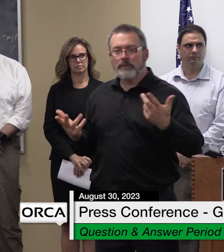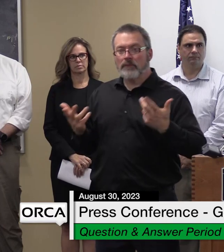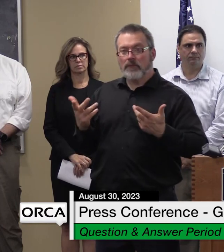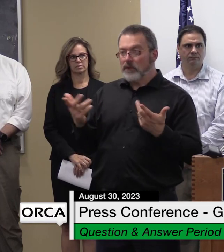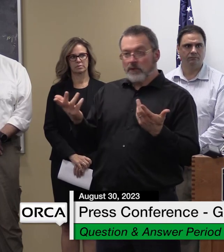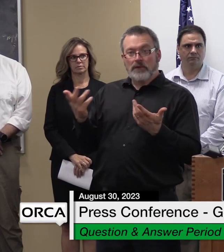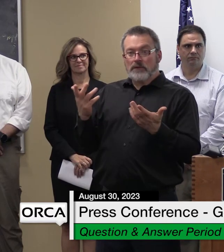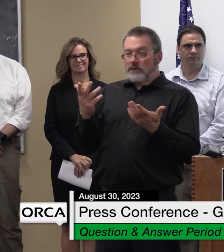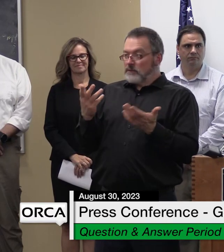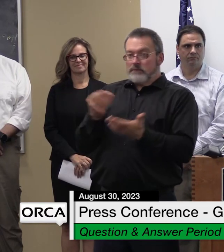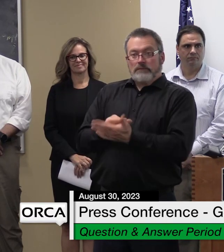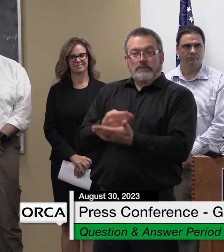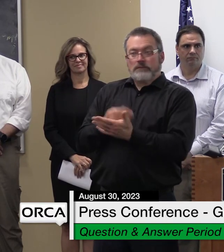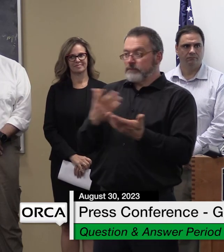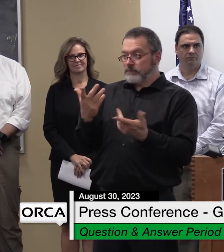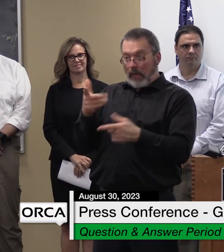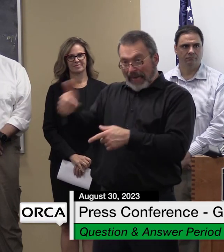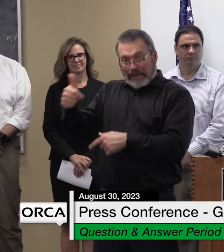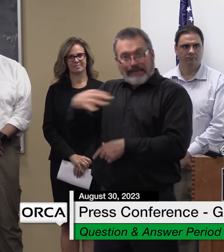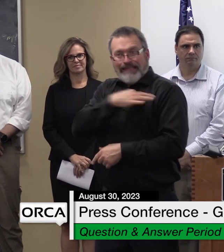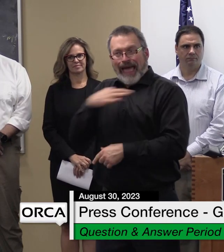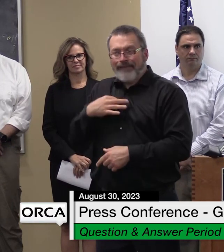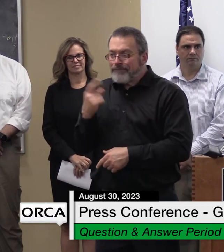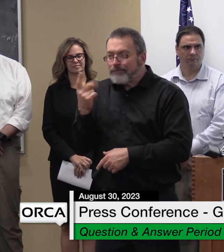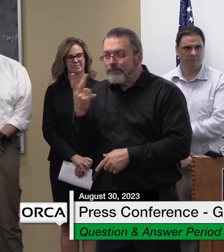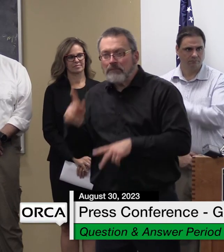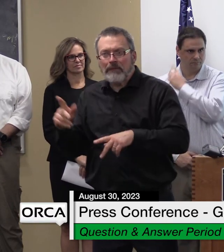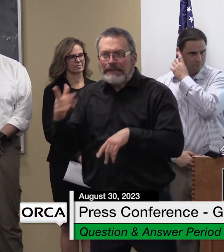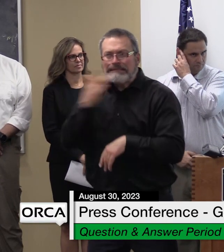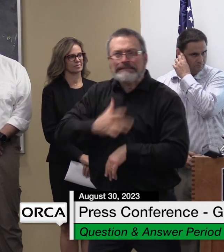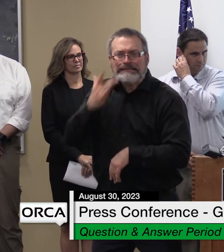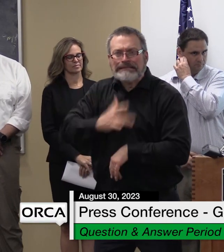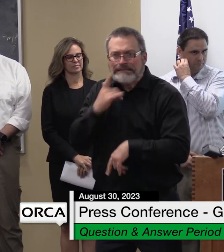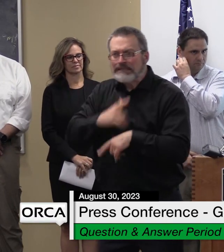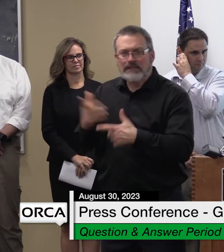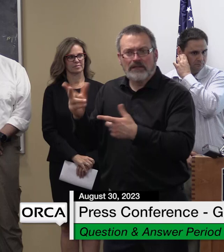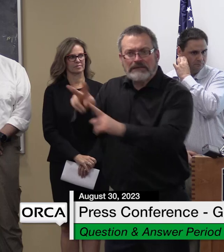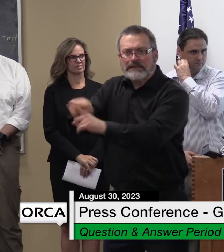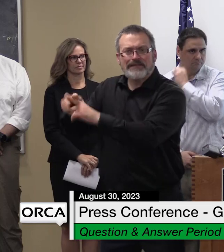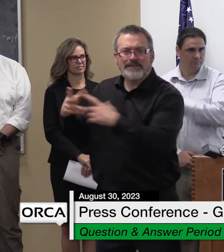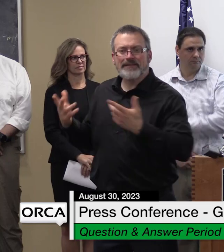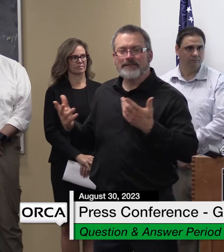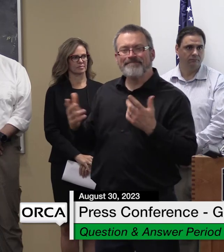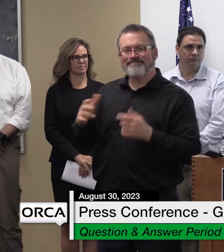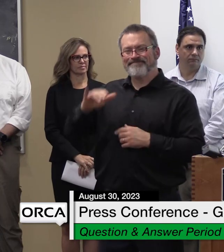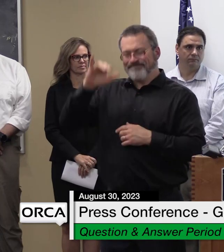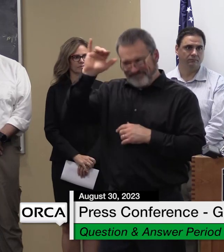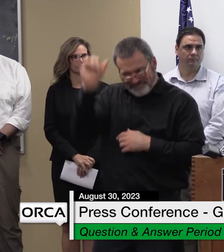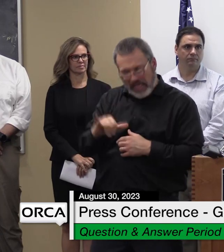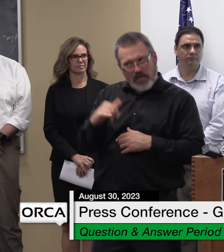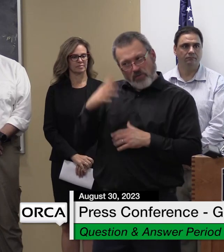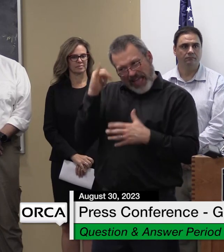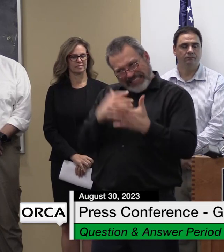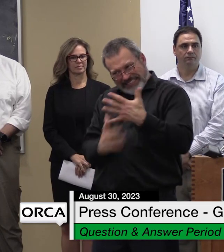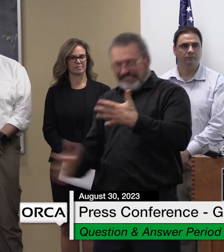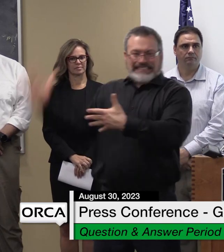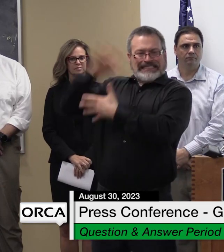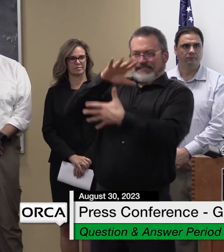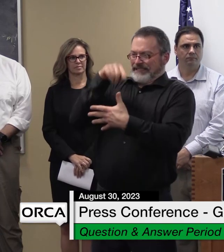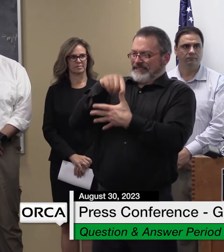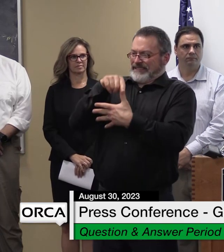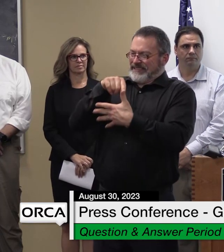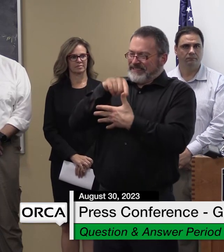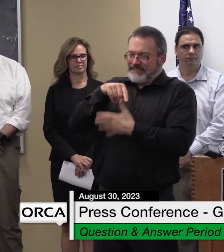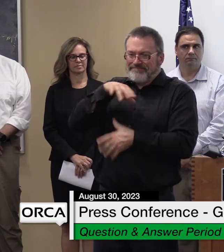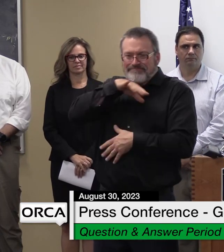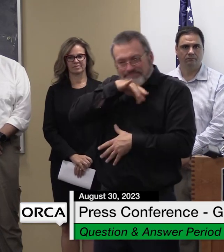workforce challenges we already face. So again, this is something that we want to focus on, debris removal, and that's included in that